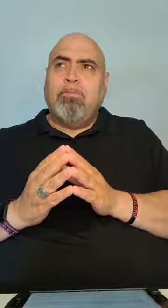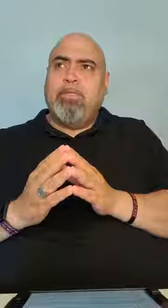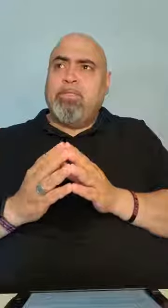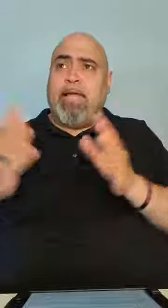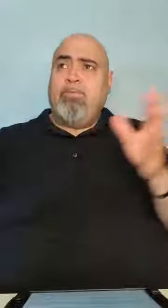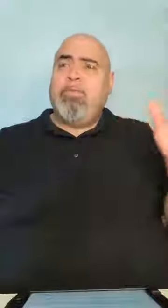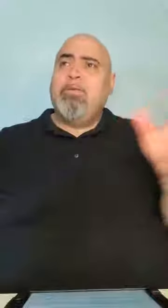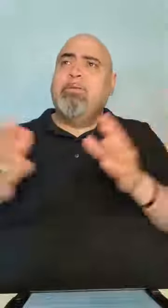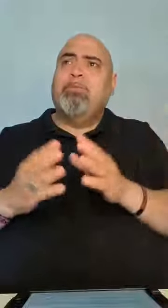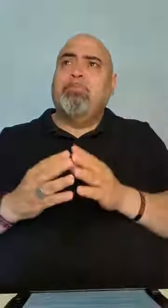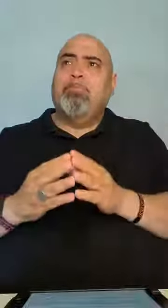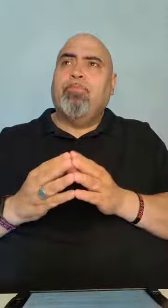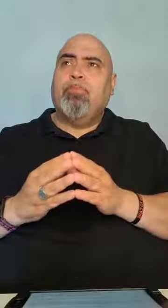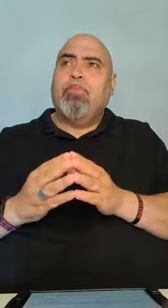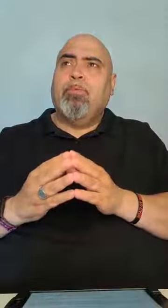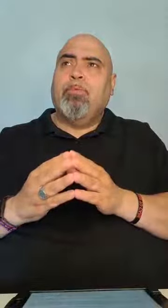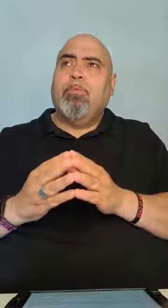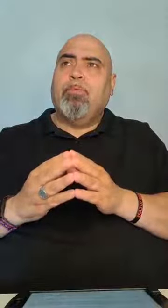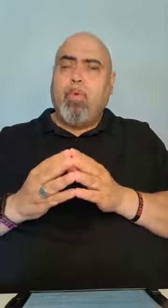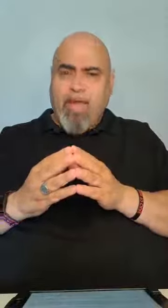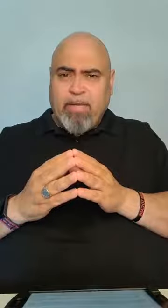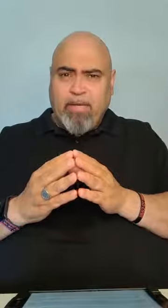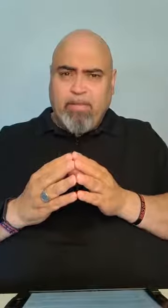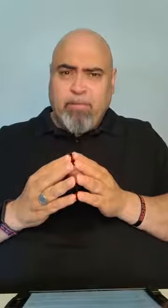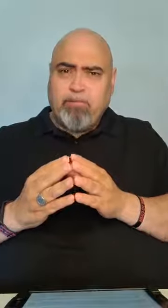this life the way I look at them.